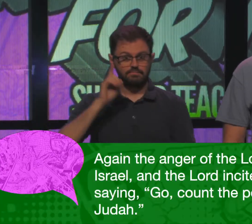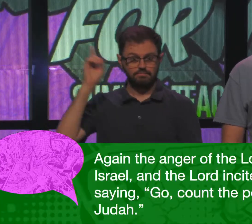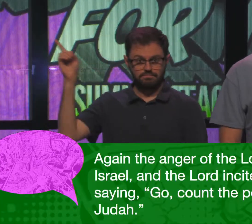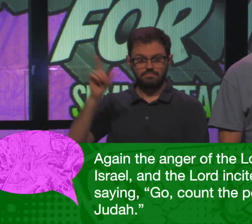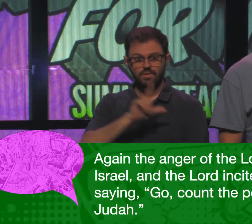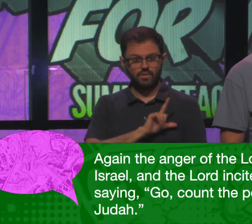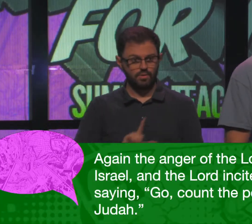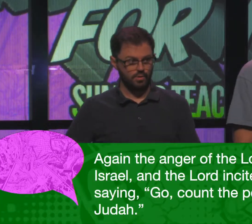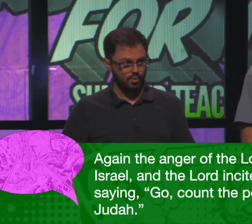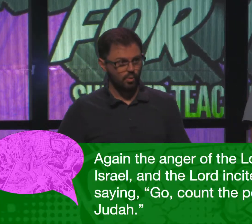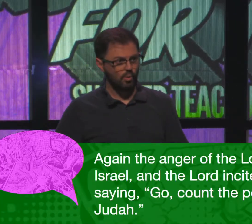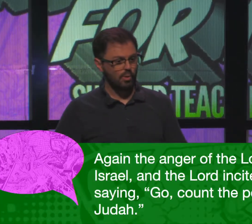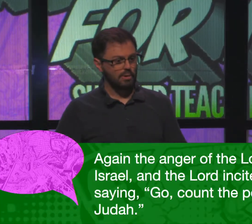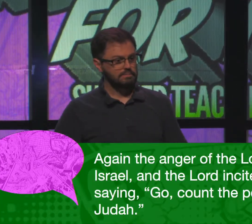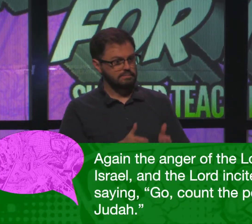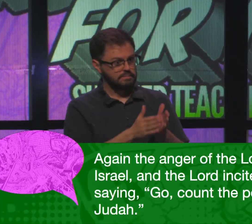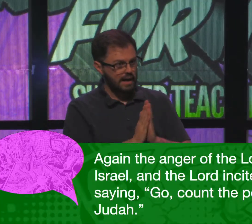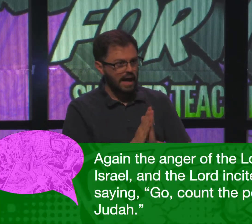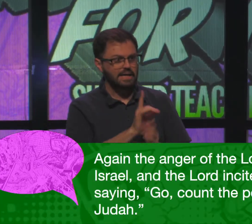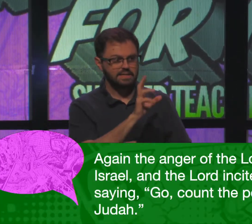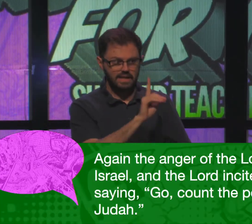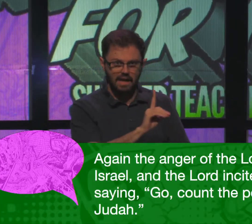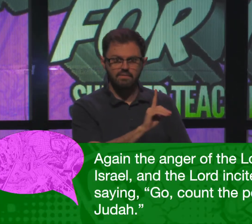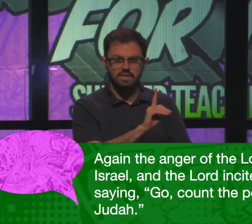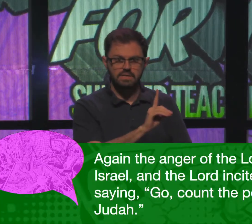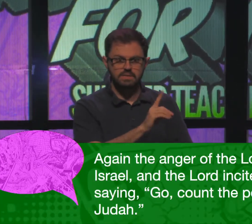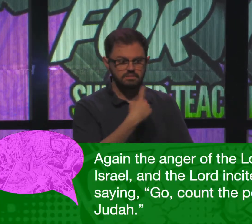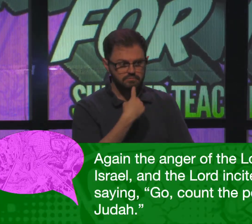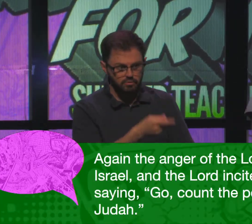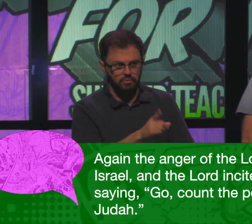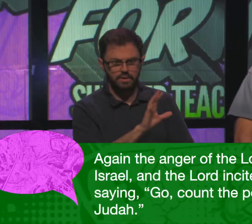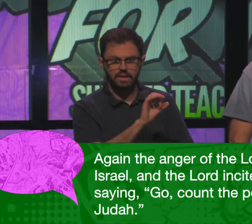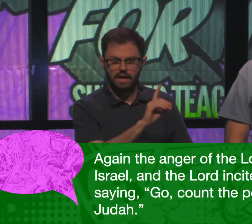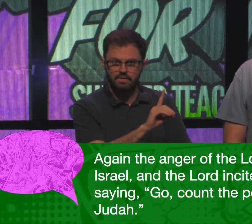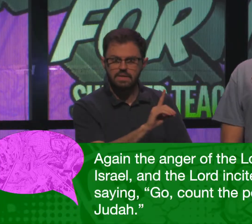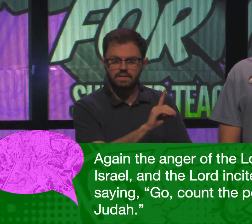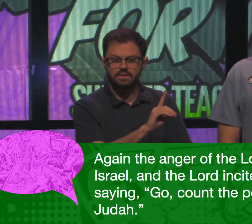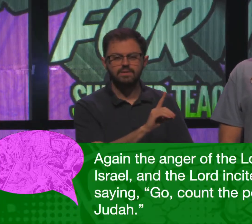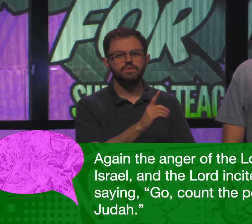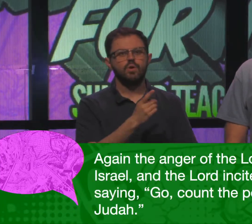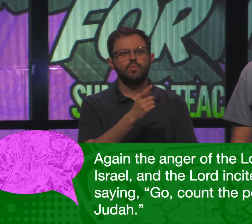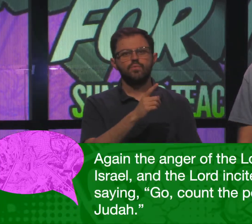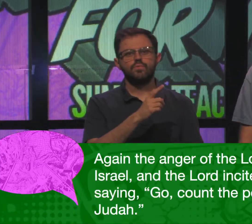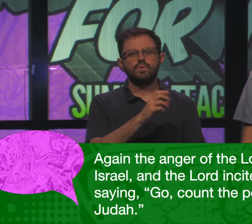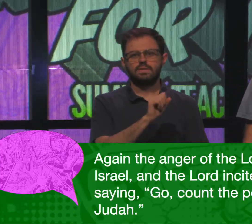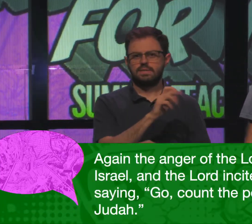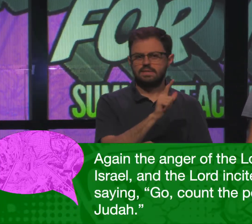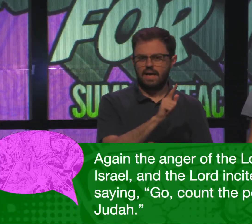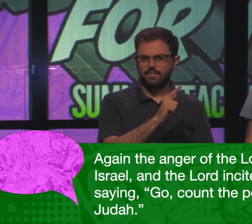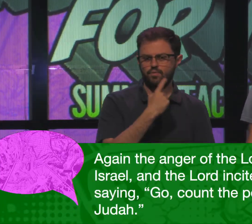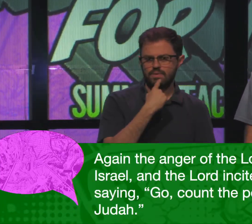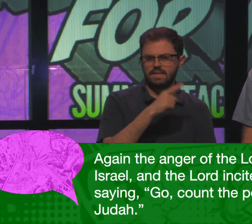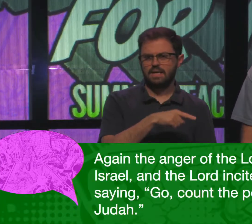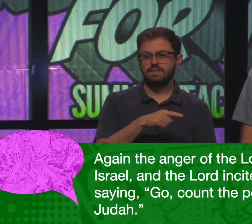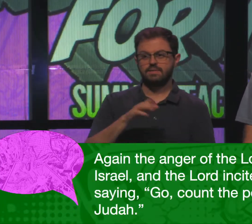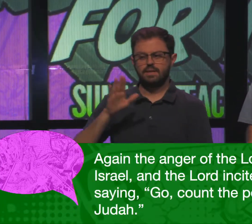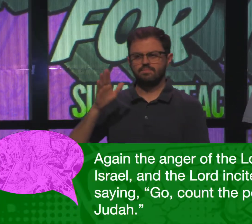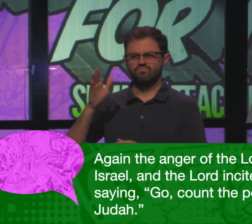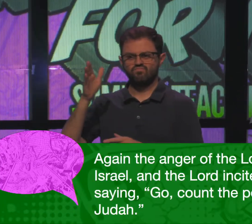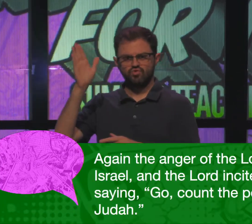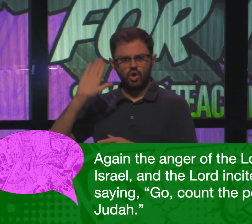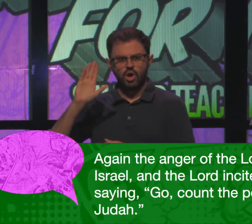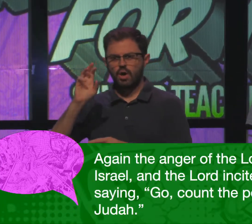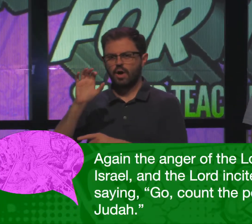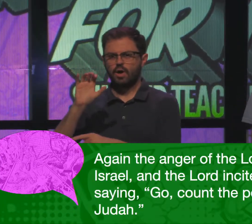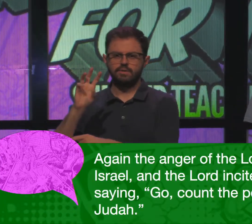Lord incited David. Right? So the author of 2 Samuel says, God, the Lord, Yahweh, their understanding of the